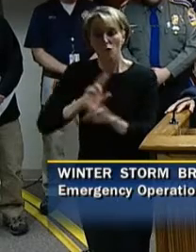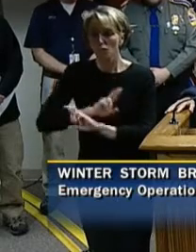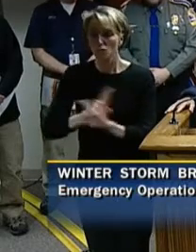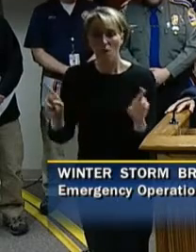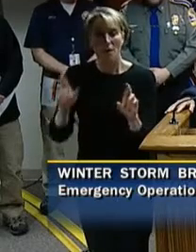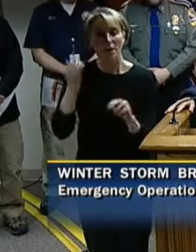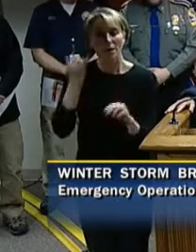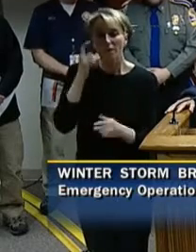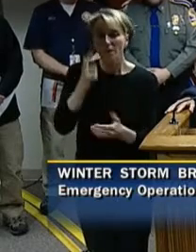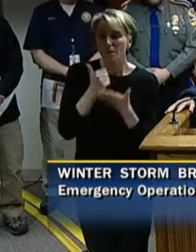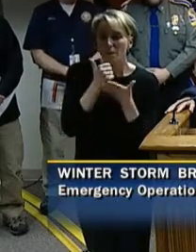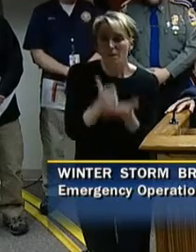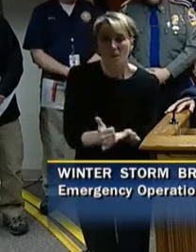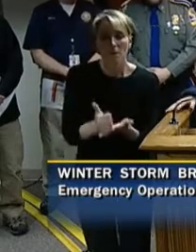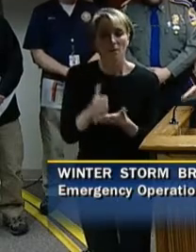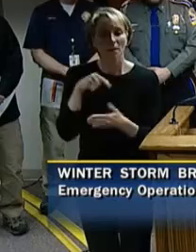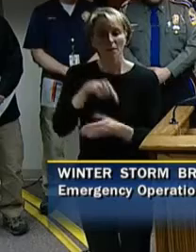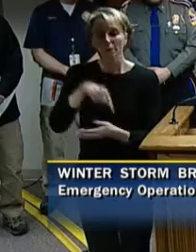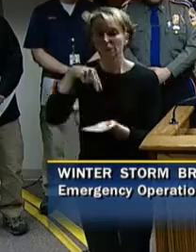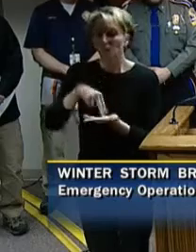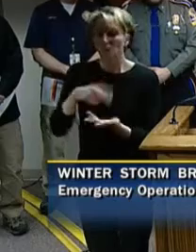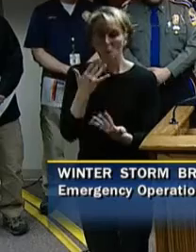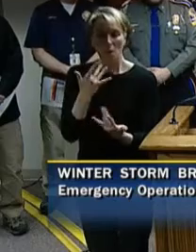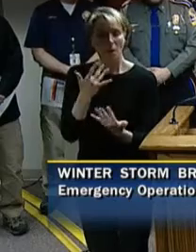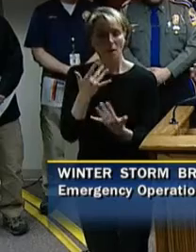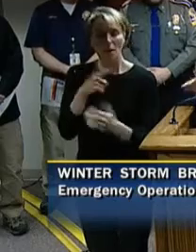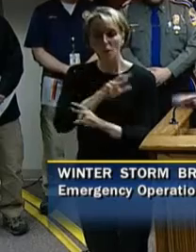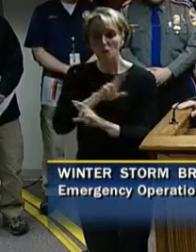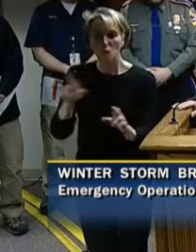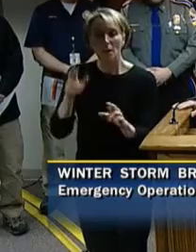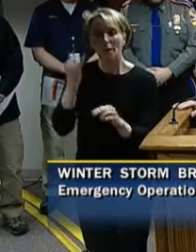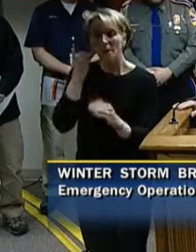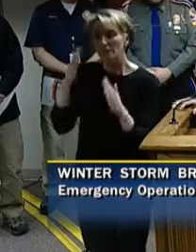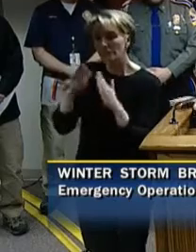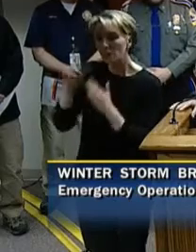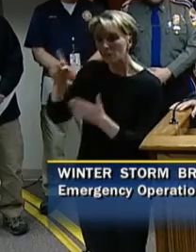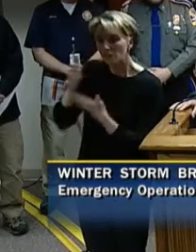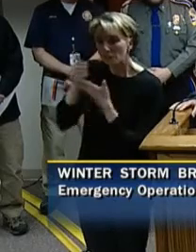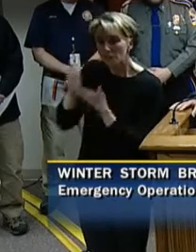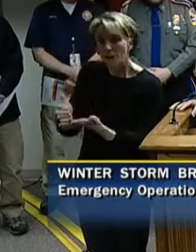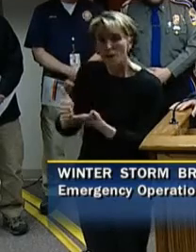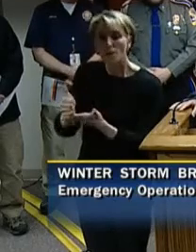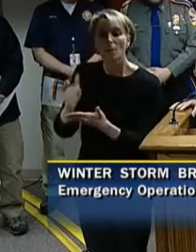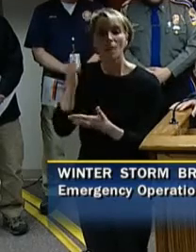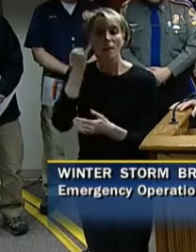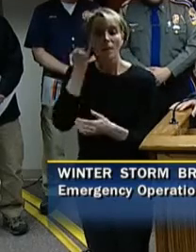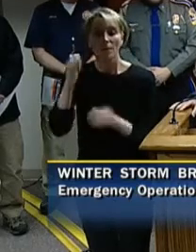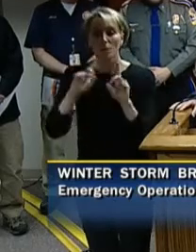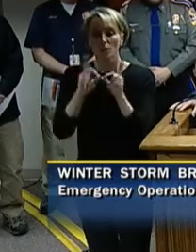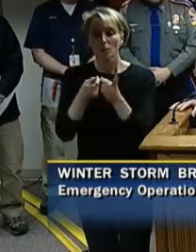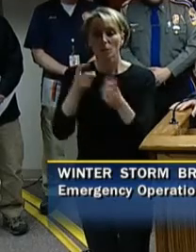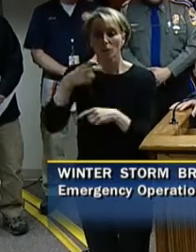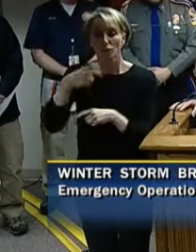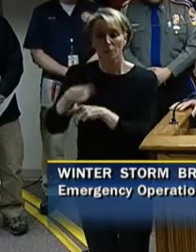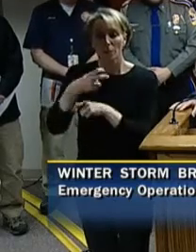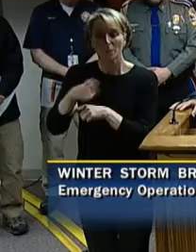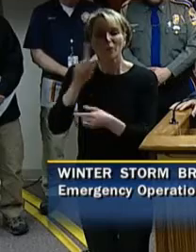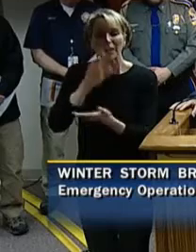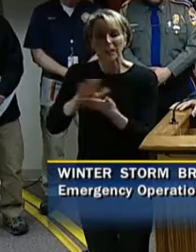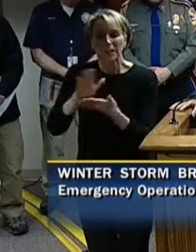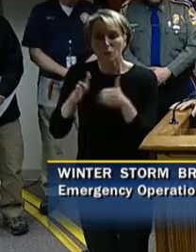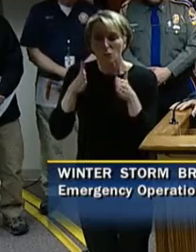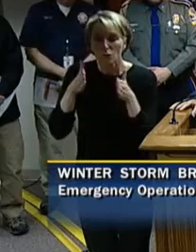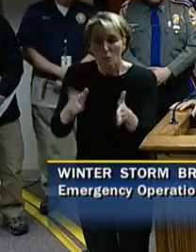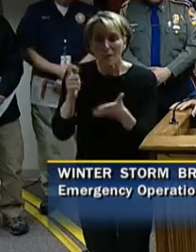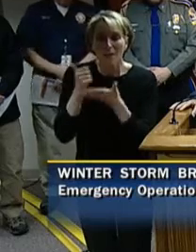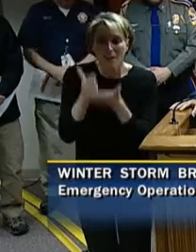in, ready to help out if there's an emergency in a local way, help out with the Department of Transportation when it comes to clearing of